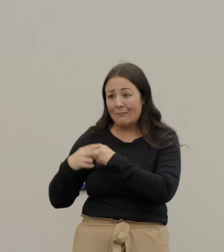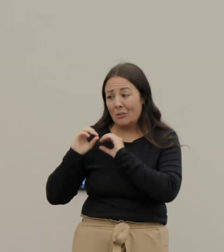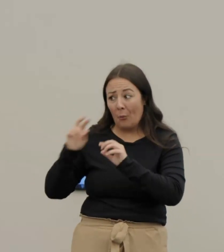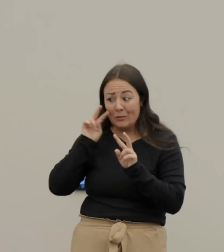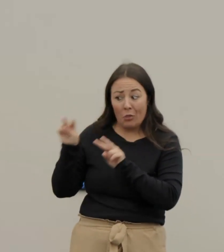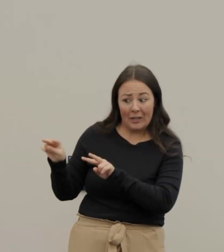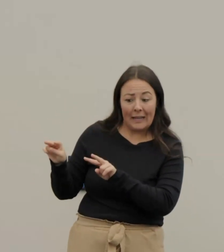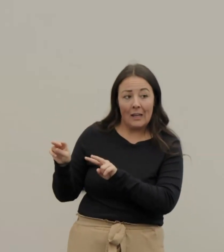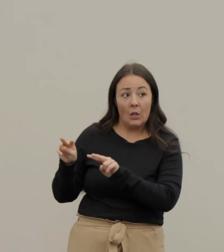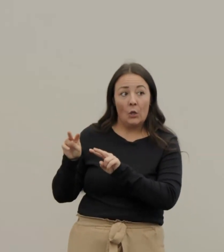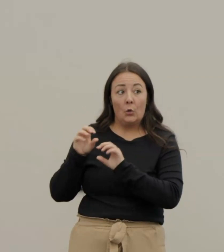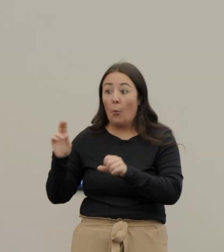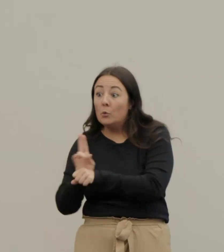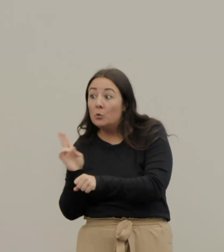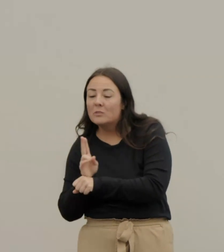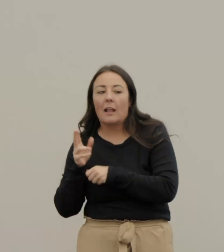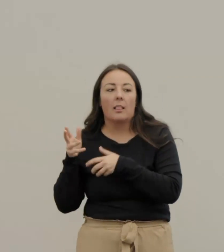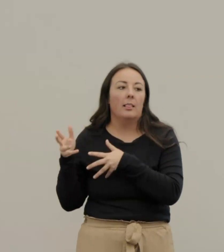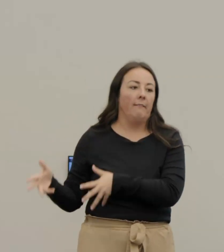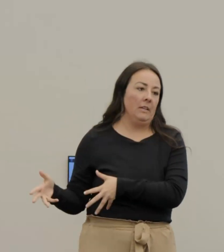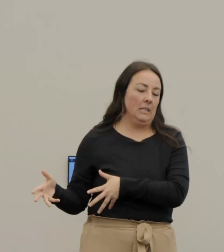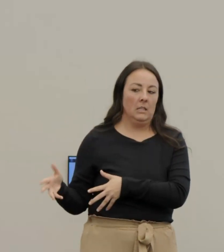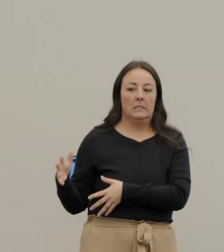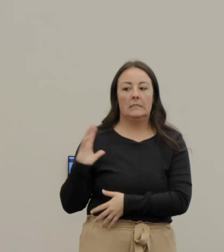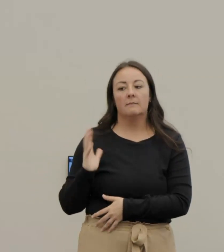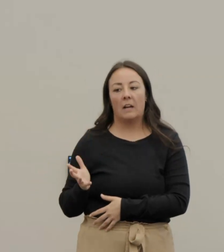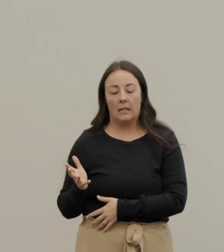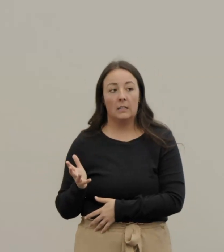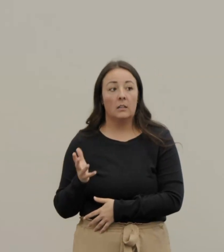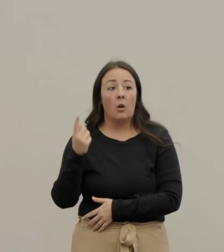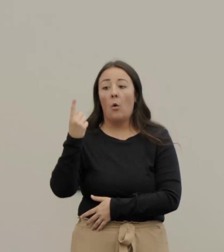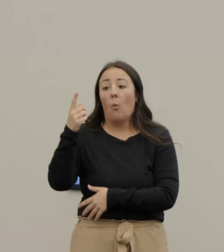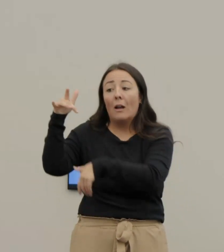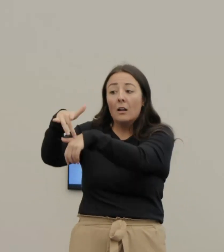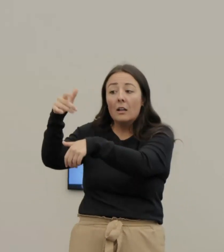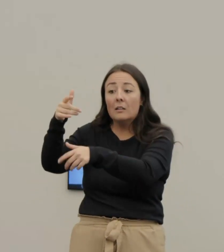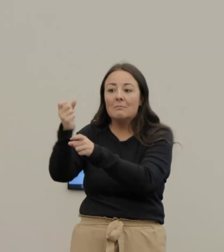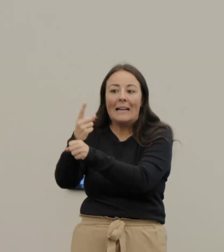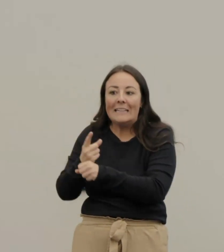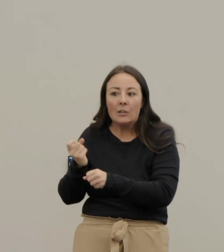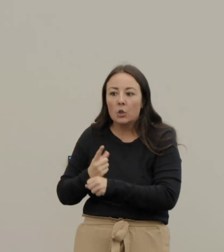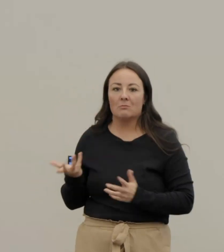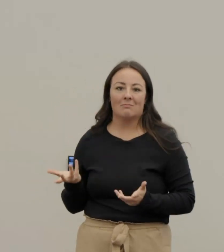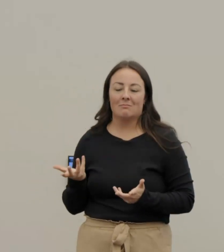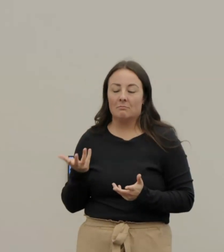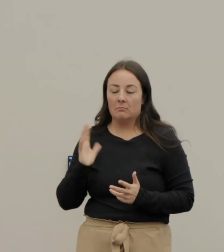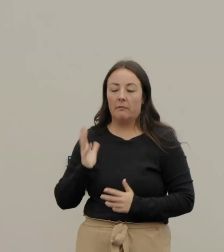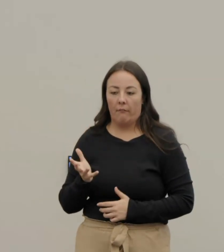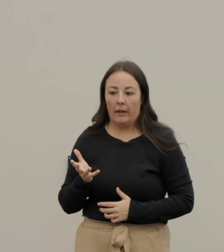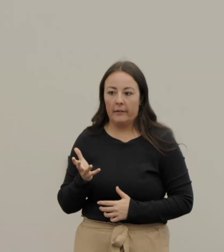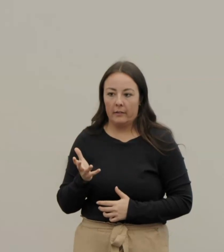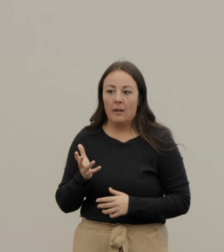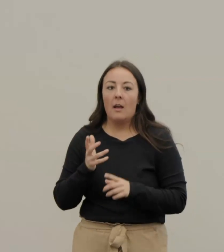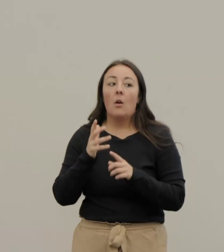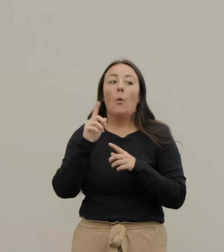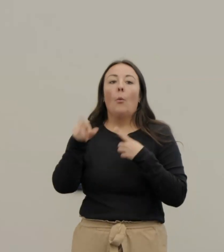Right. leave it. Yep. It's fine. And like, look, you're getting 1 hit a year, probably going to be fine. Put notice out, we'll be fine. When